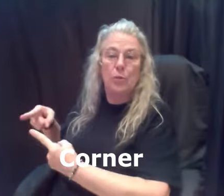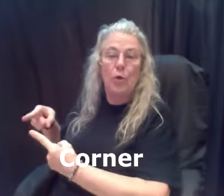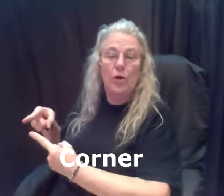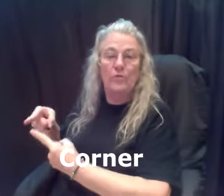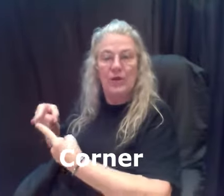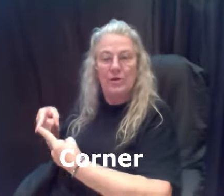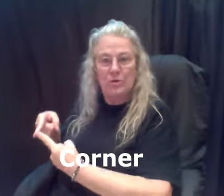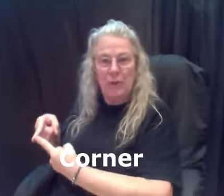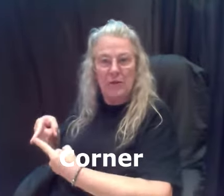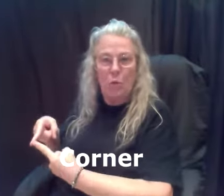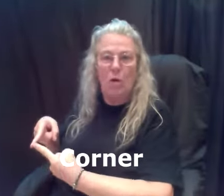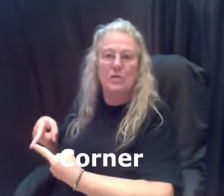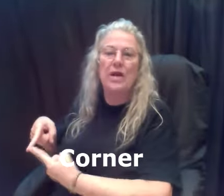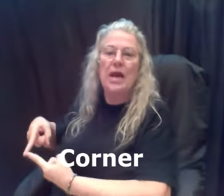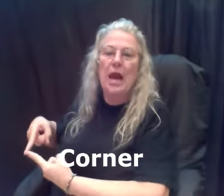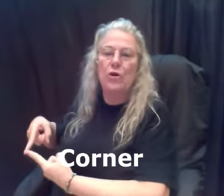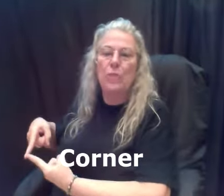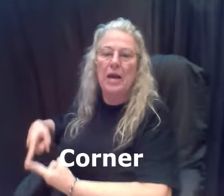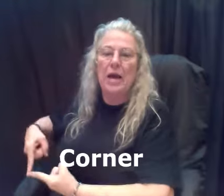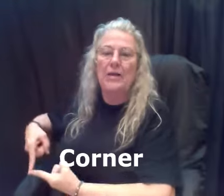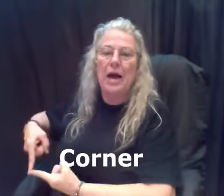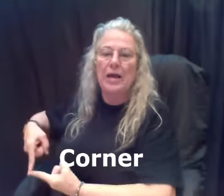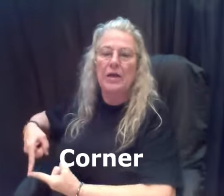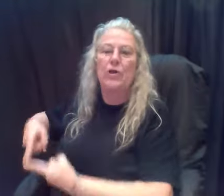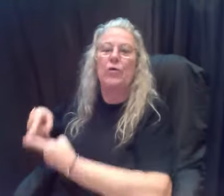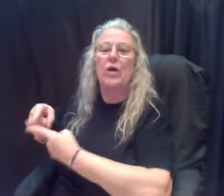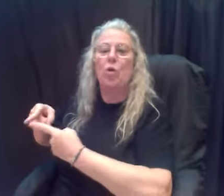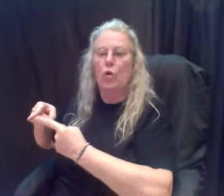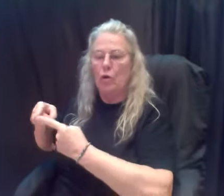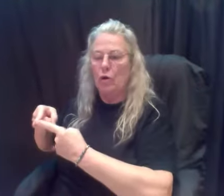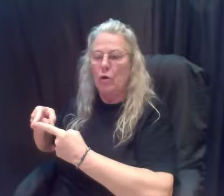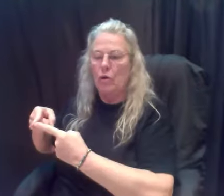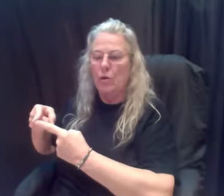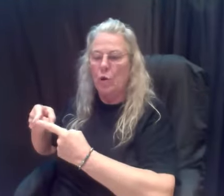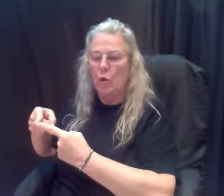pointer fingers make the walls, and you make a 90-degree corner. Corner.